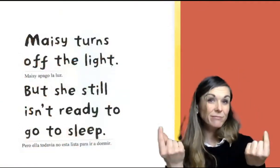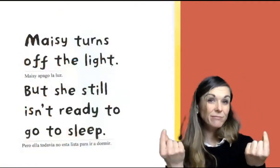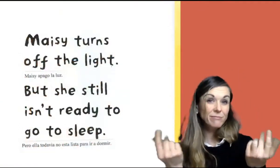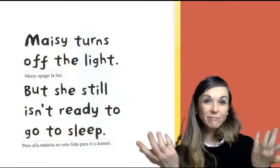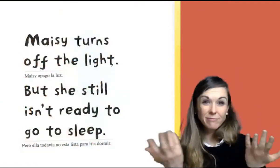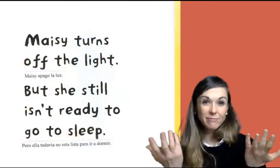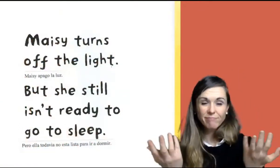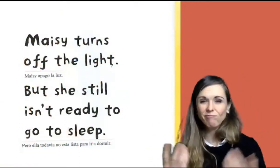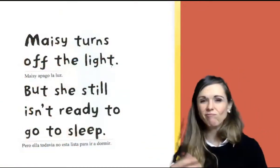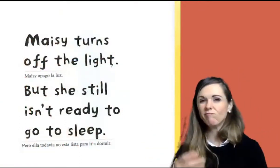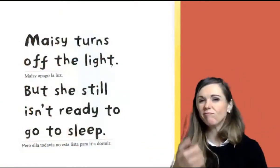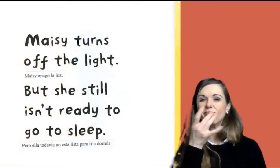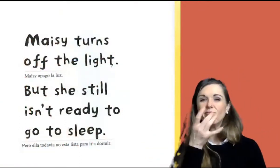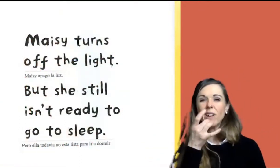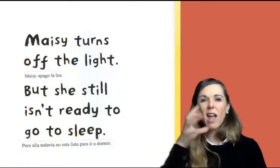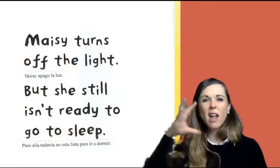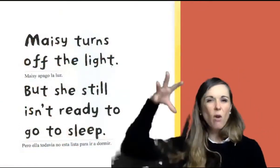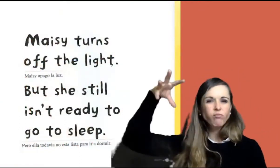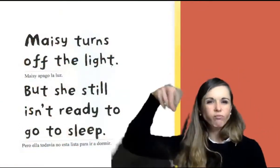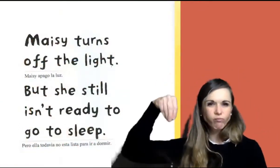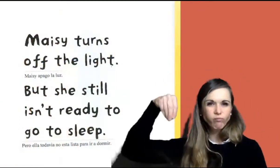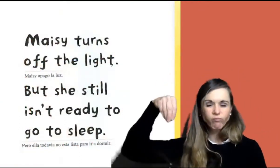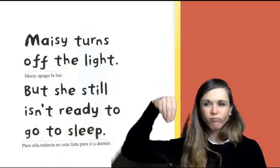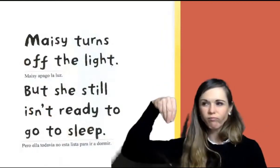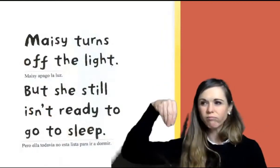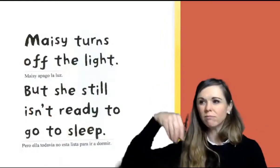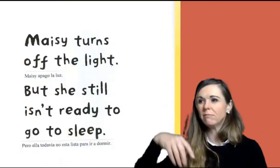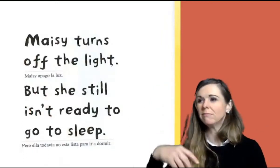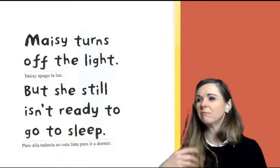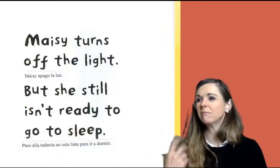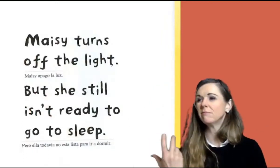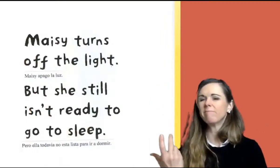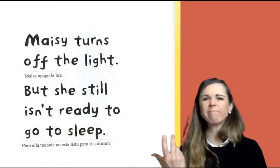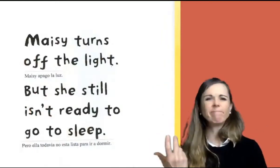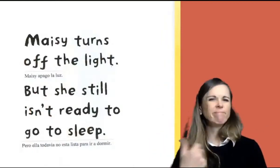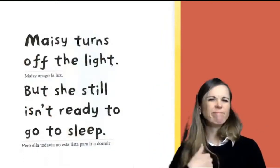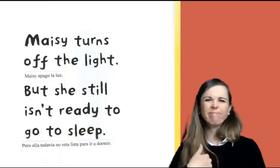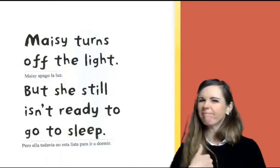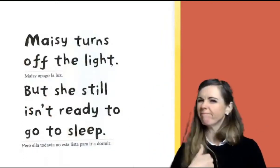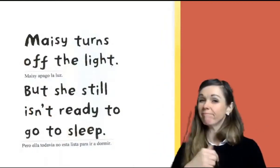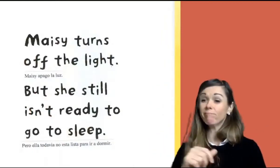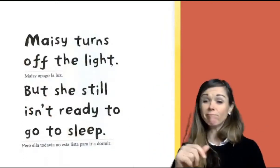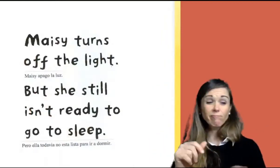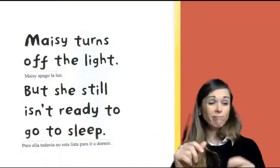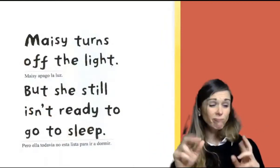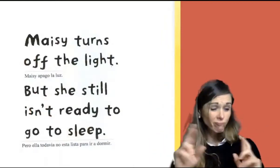Now, what does Maisy do? Turns the lights off.